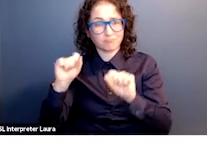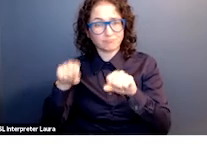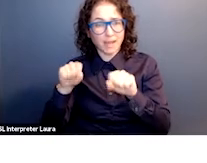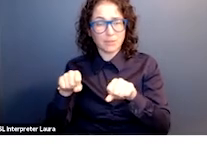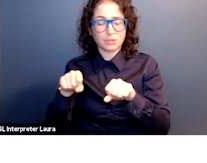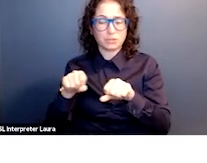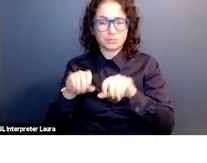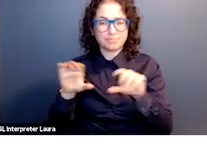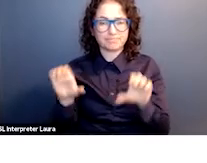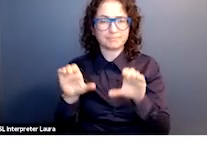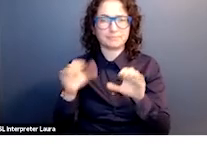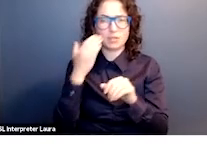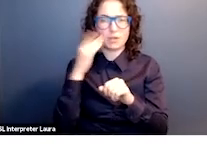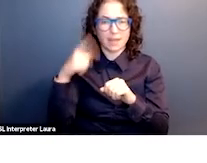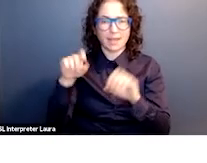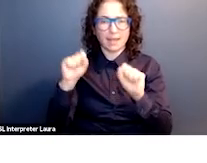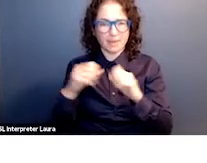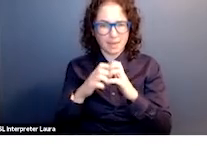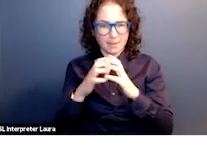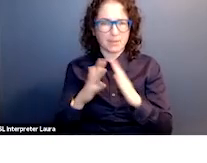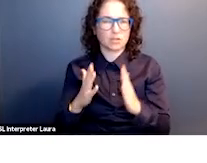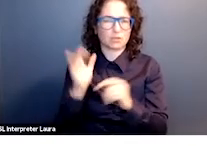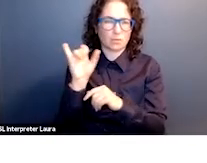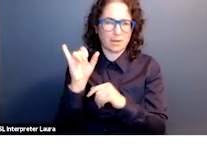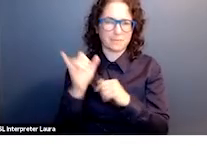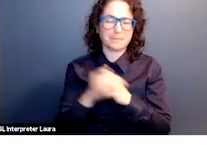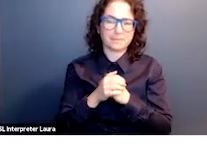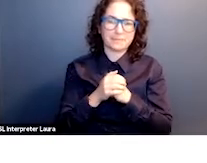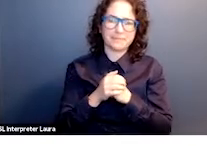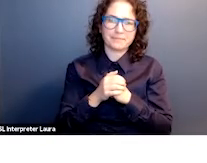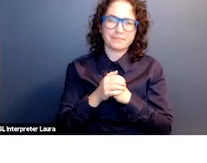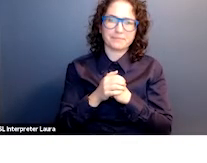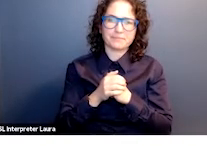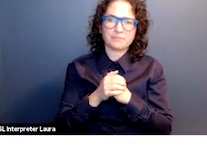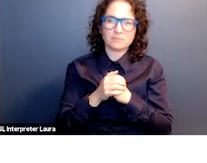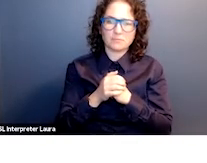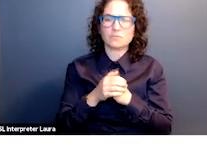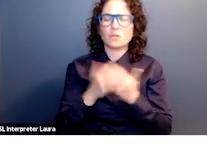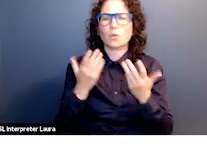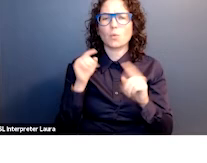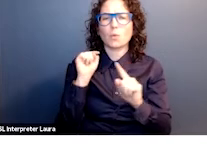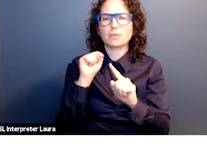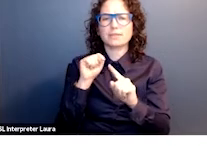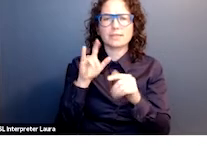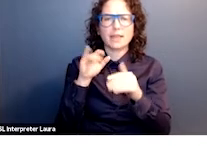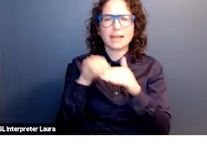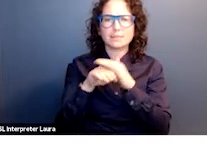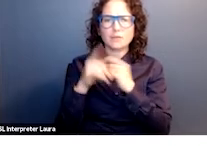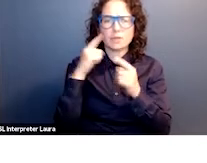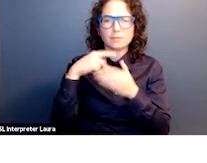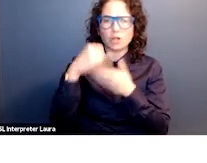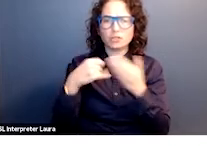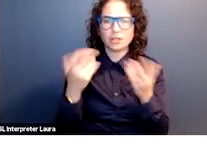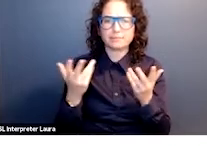be the implementer as well. So what was the accessibility in this project?